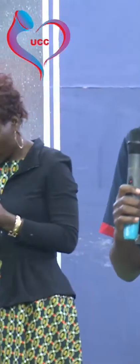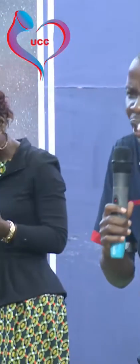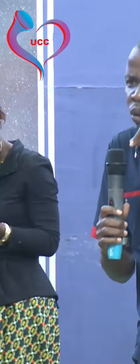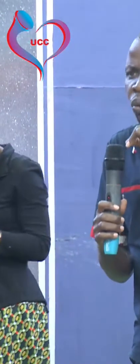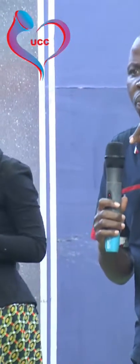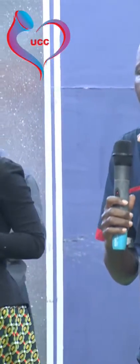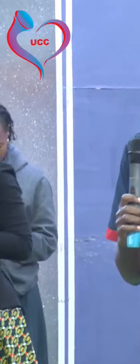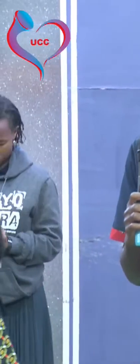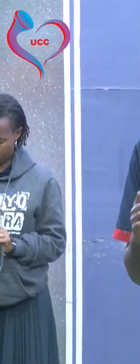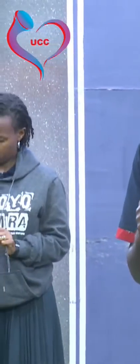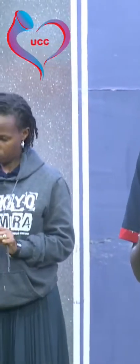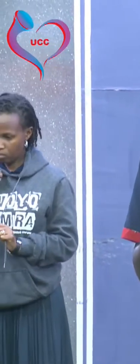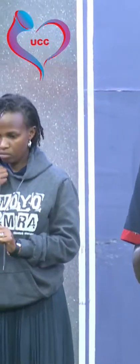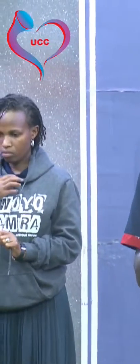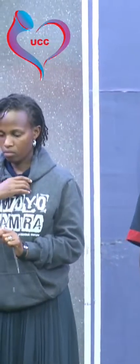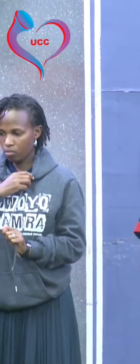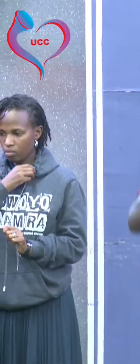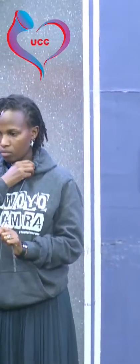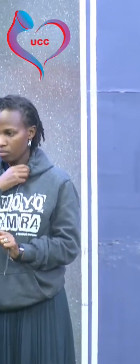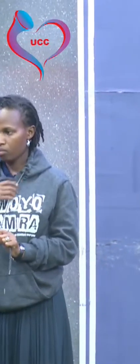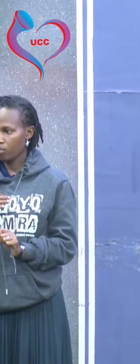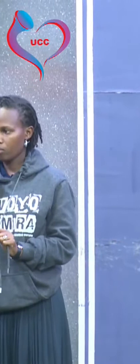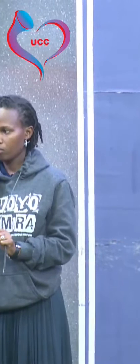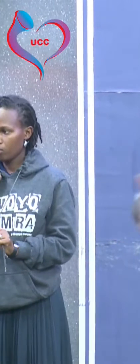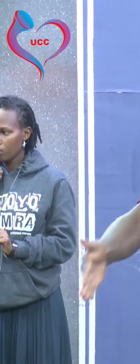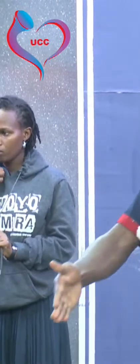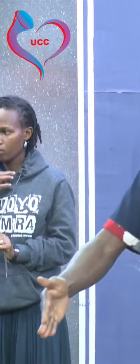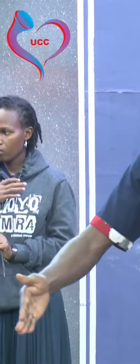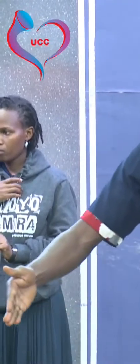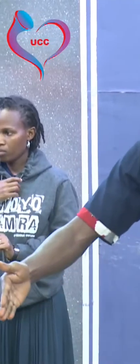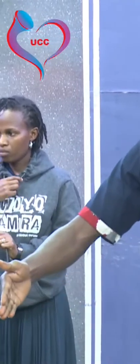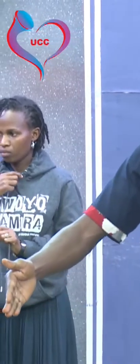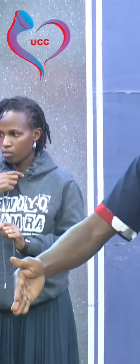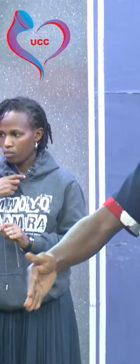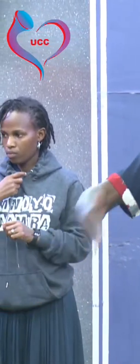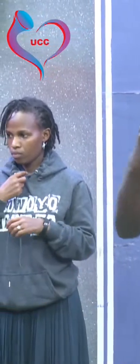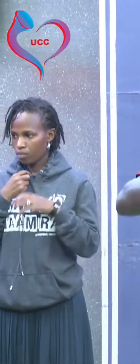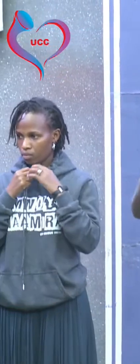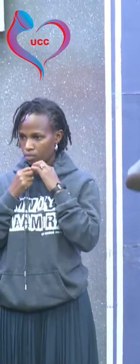other, the issues in Genesis 49 verse